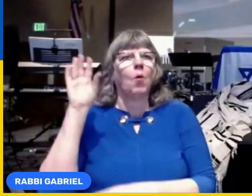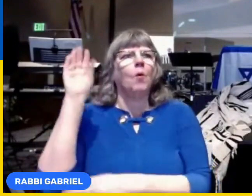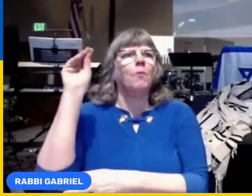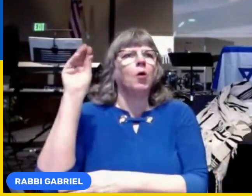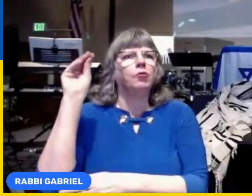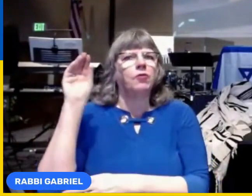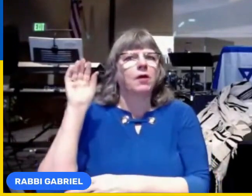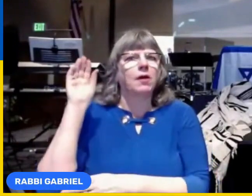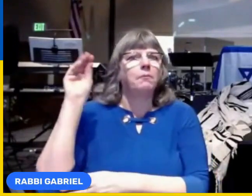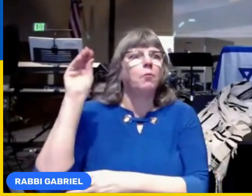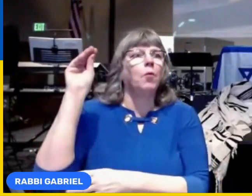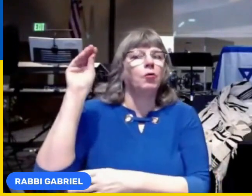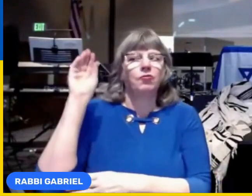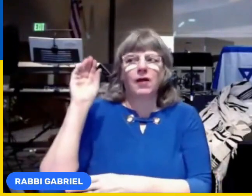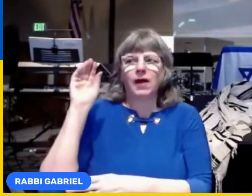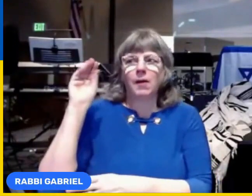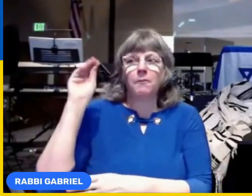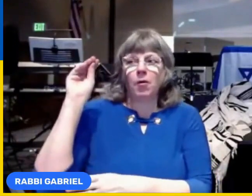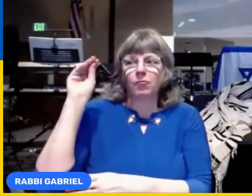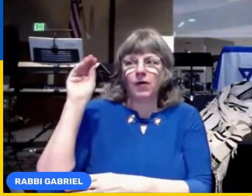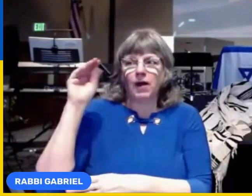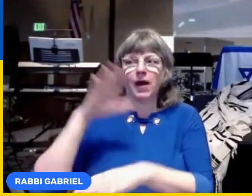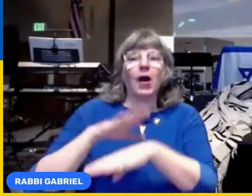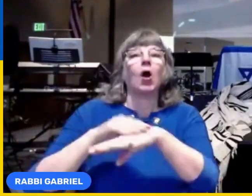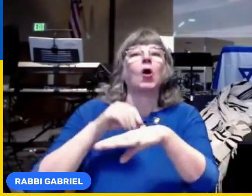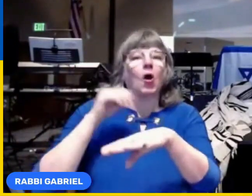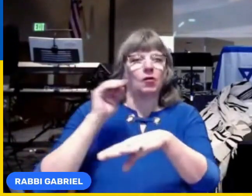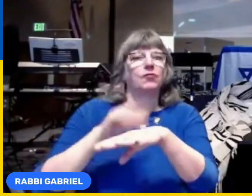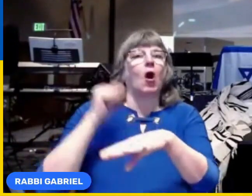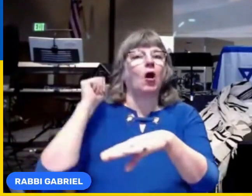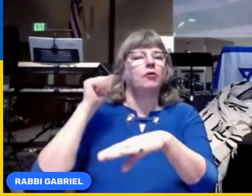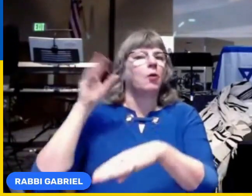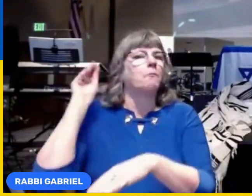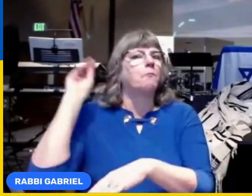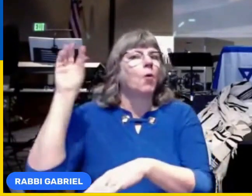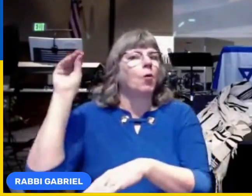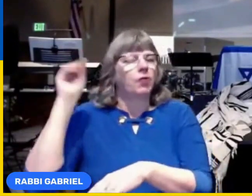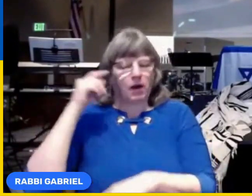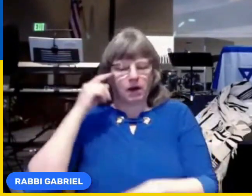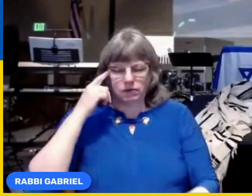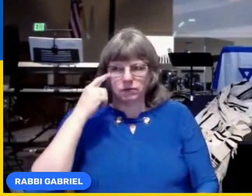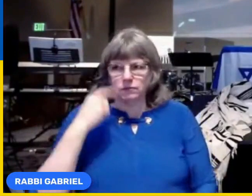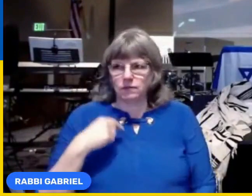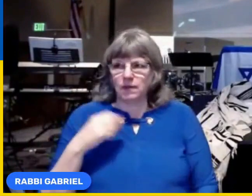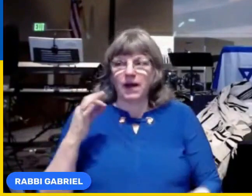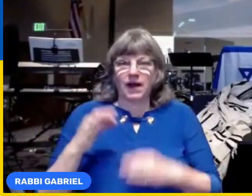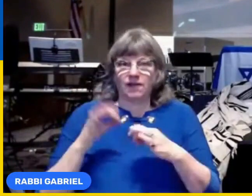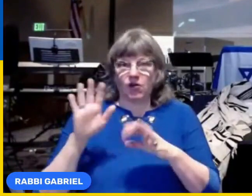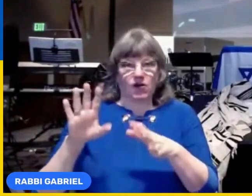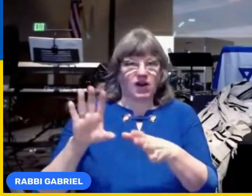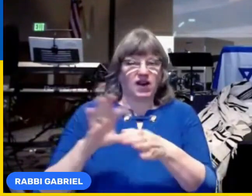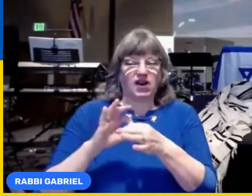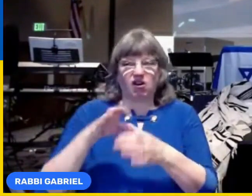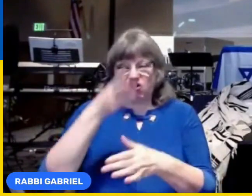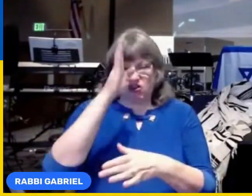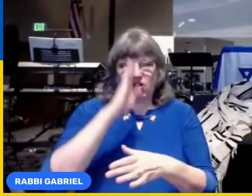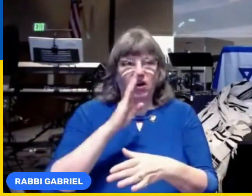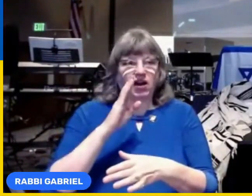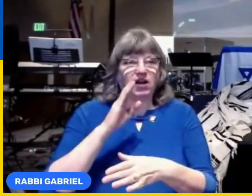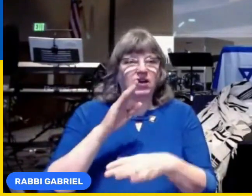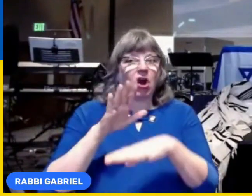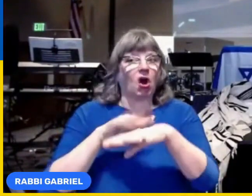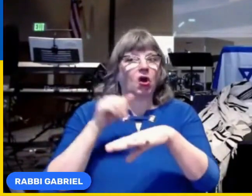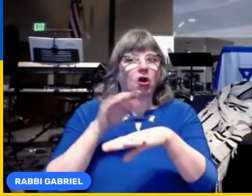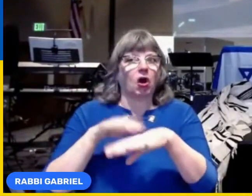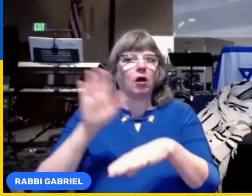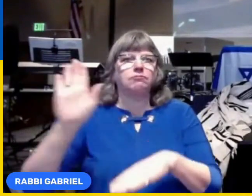Said Moshe, I think. When the voice that speaks in the desert calls our name, Everything